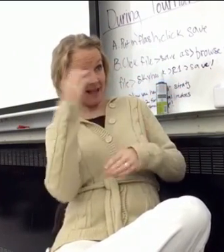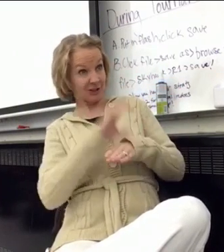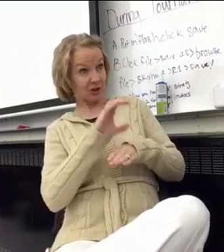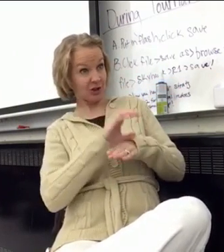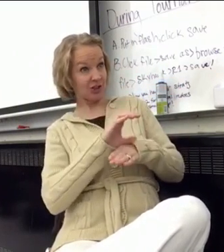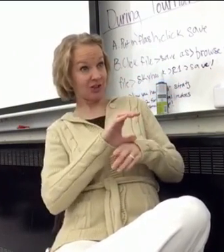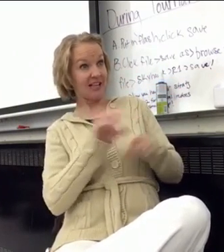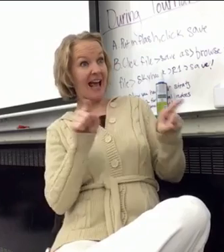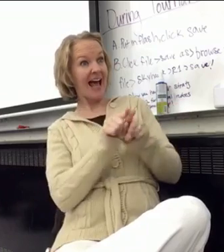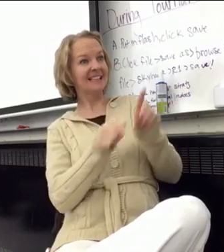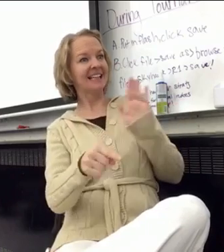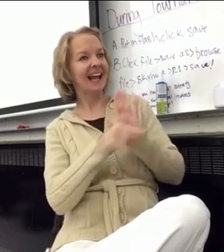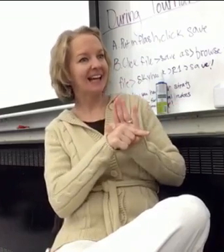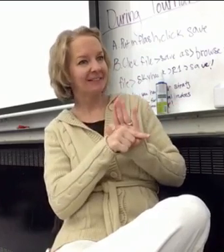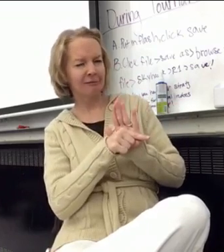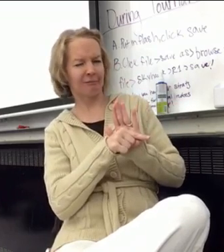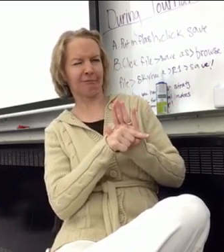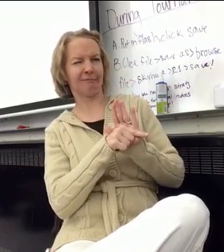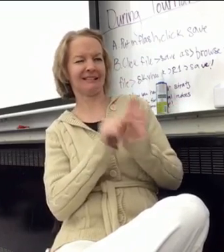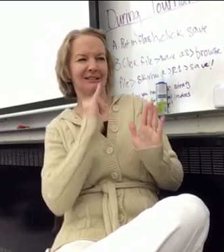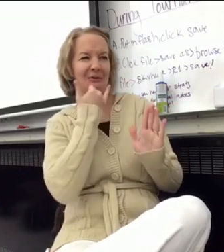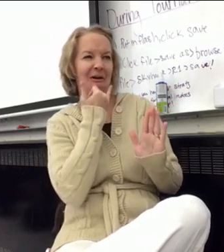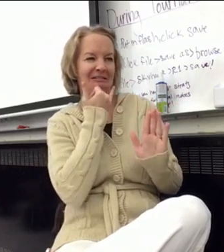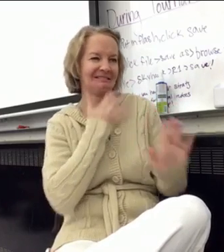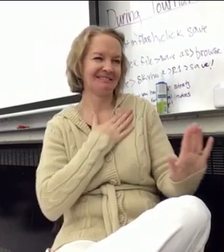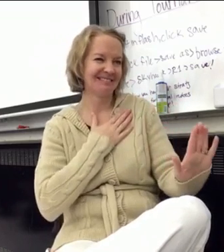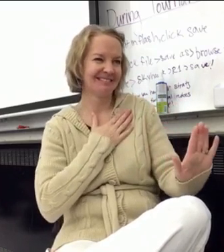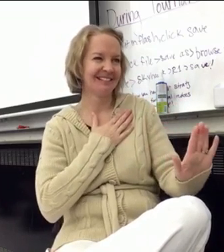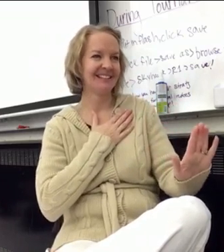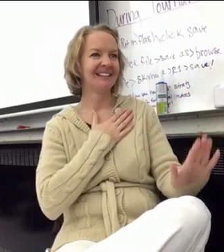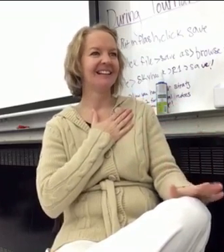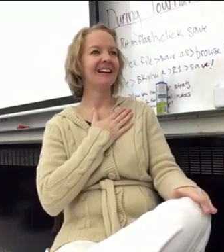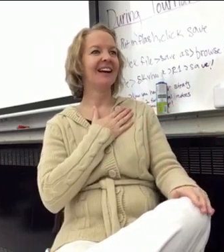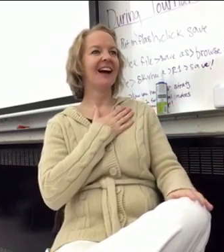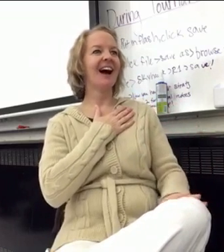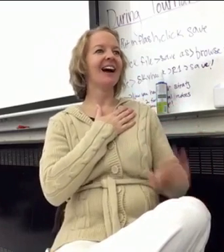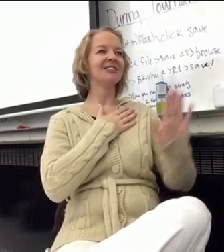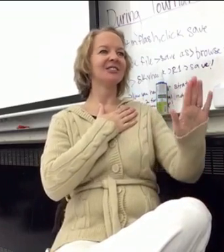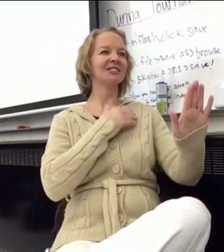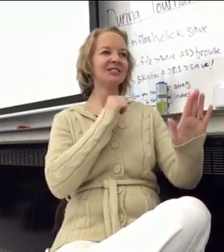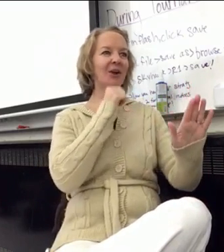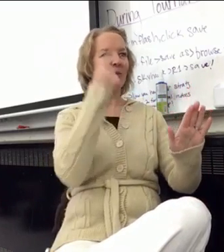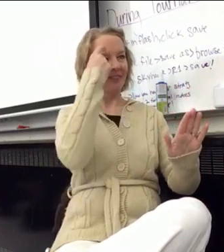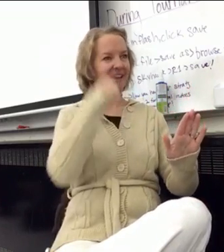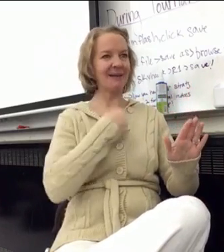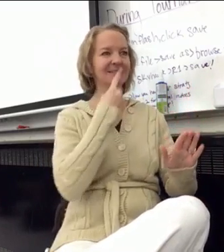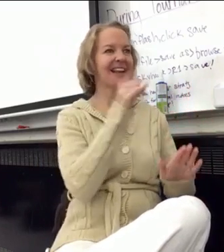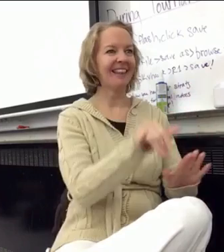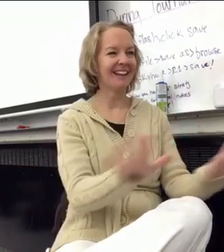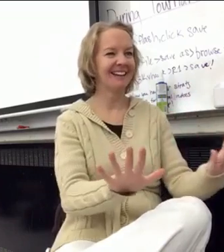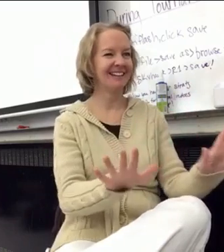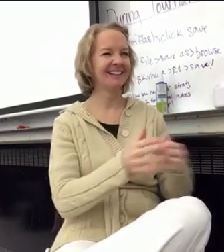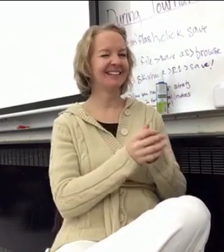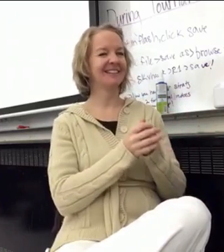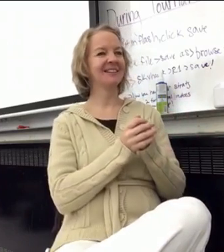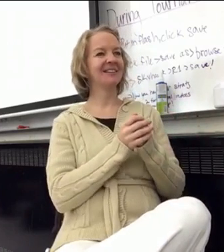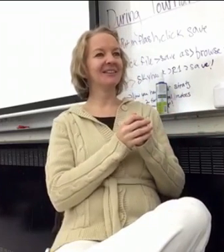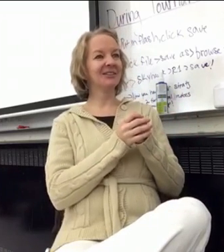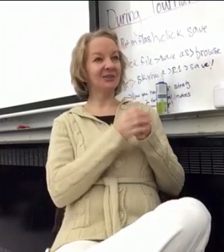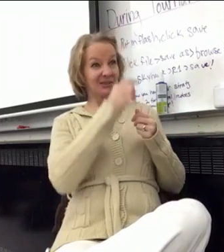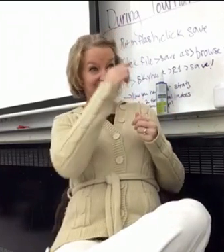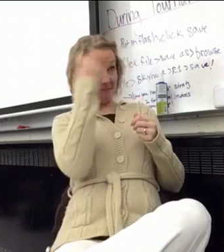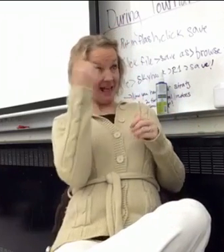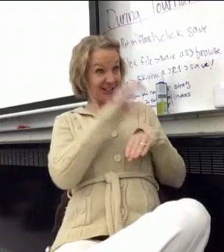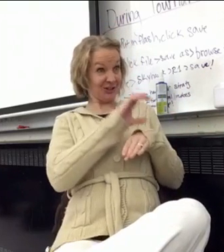a negative impact. That is incorrect, so please don't assume that I'm trying to tell you that. If you put a line above where it says